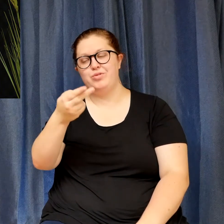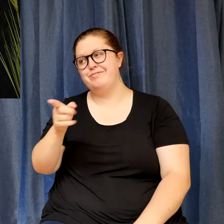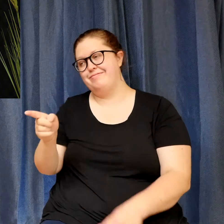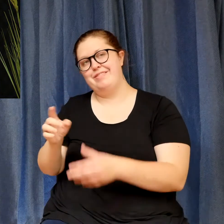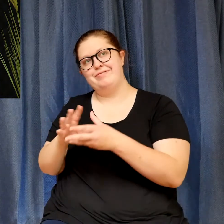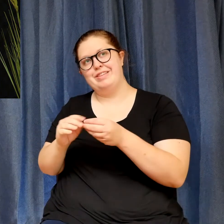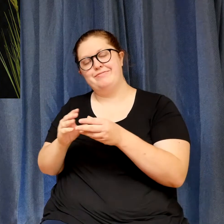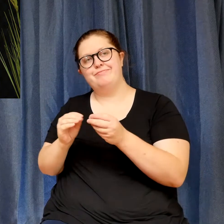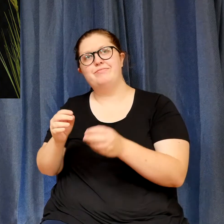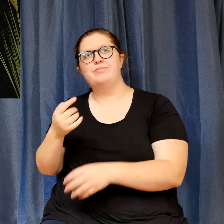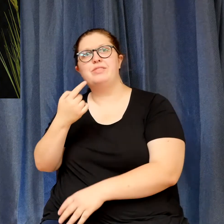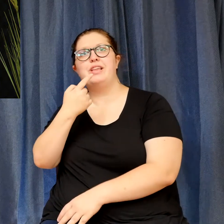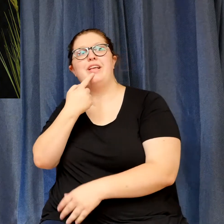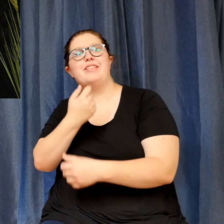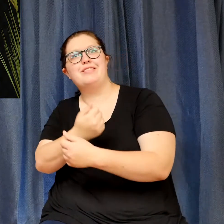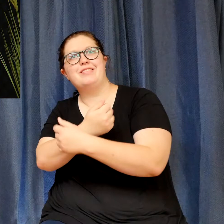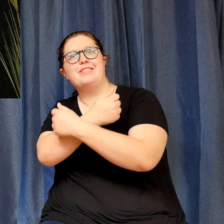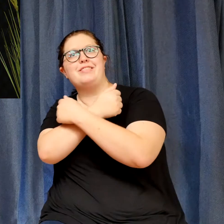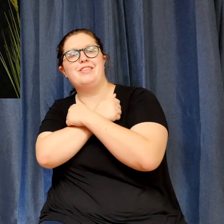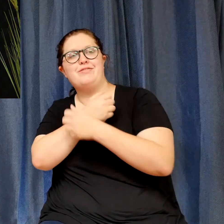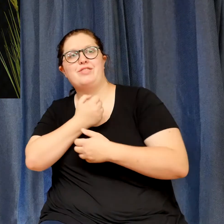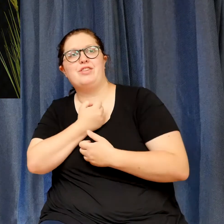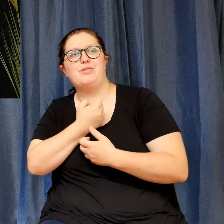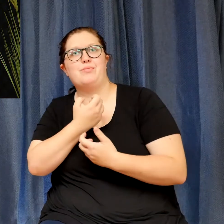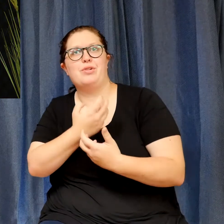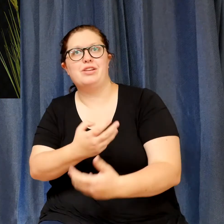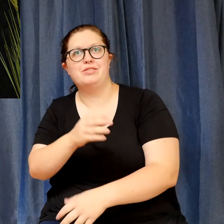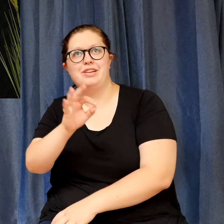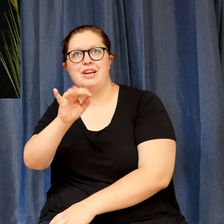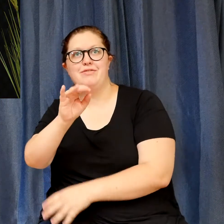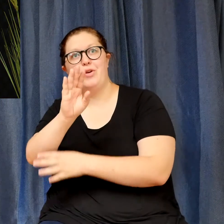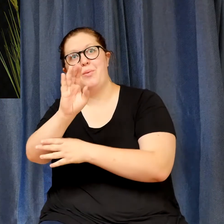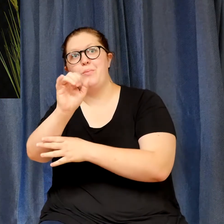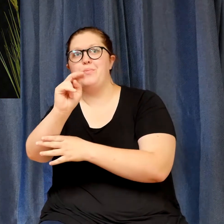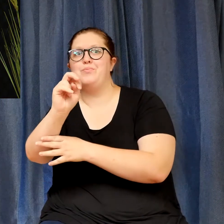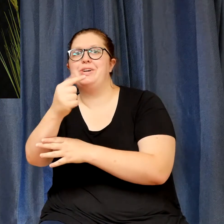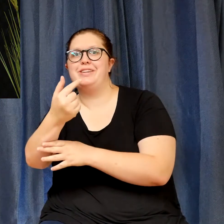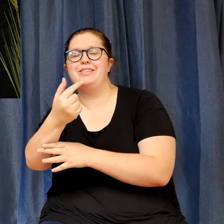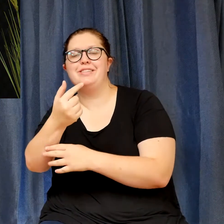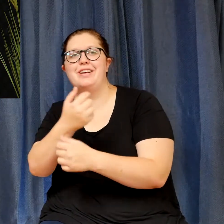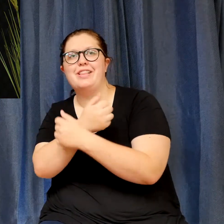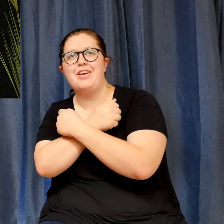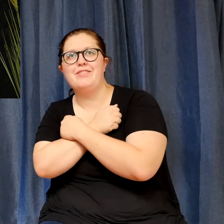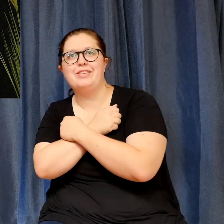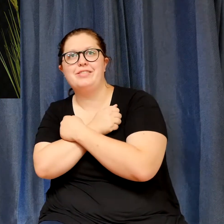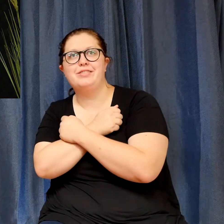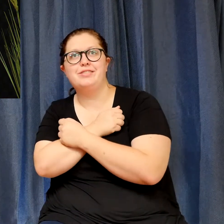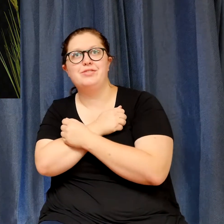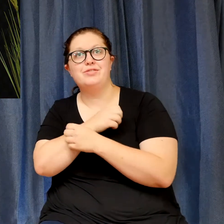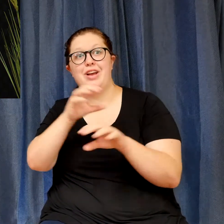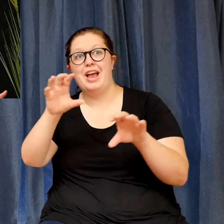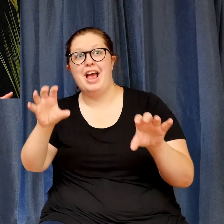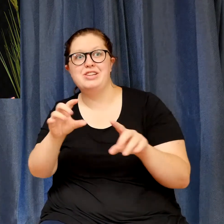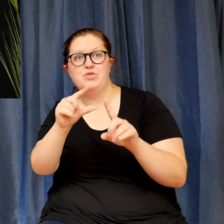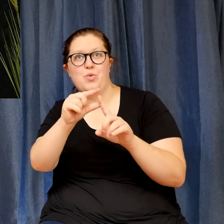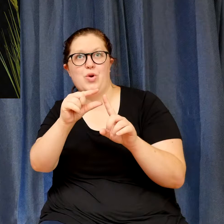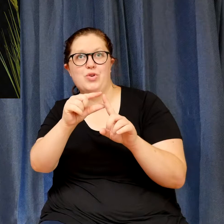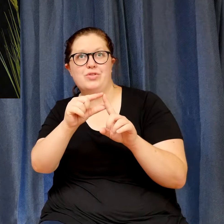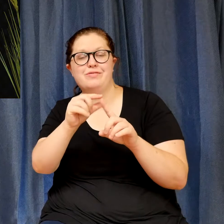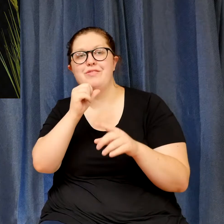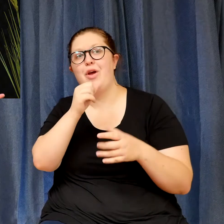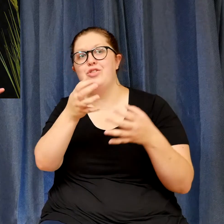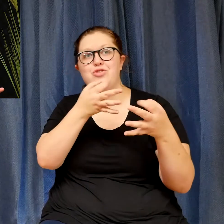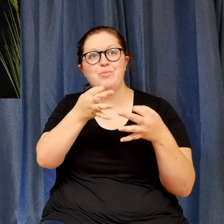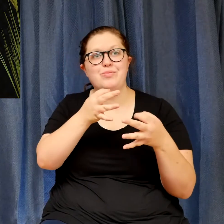the actual expression of being loving. So a verb, not just a noun, not just a